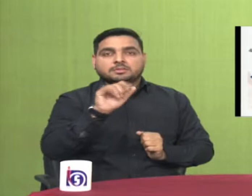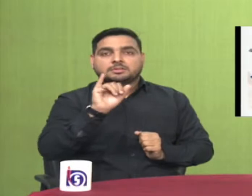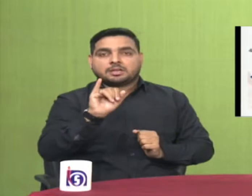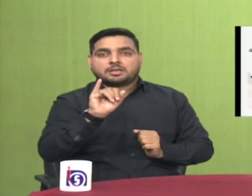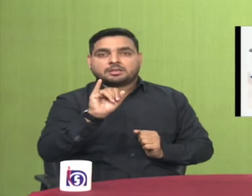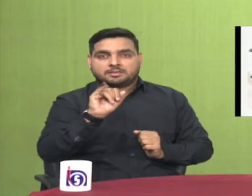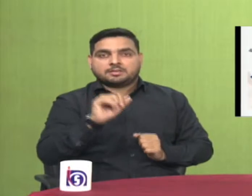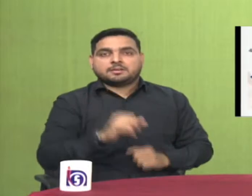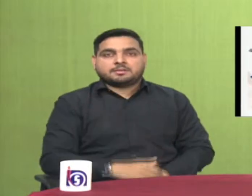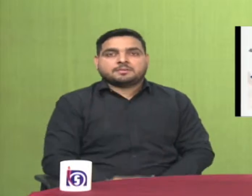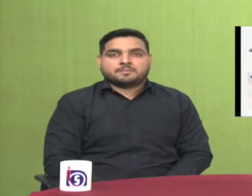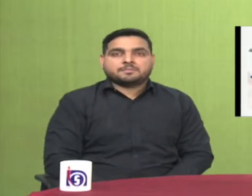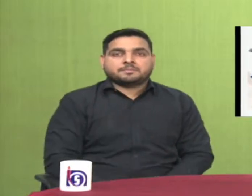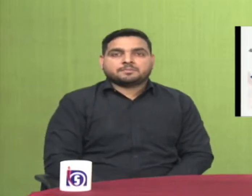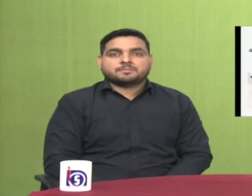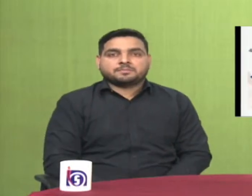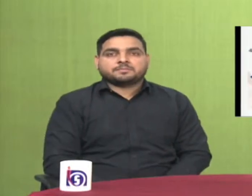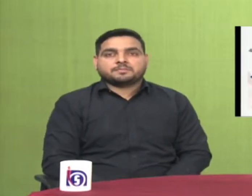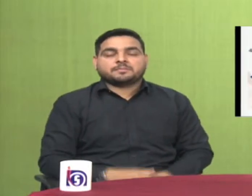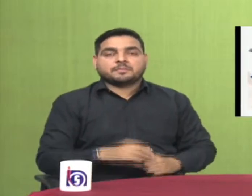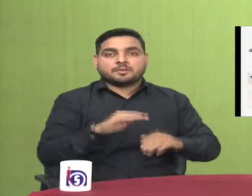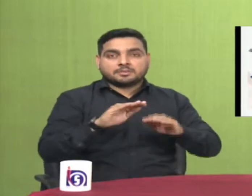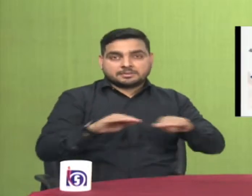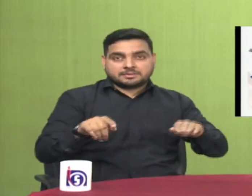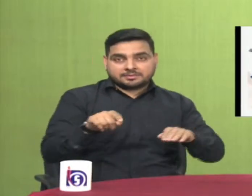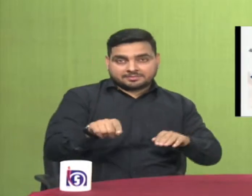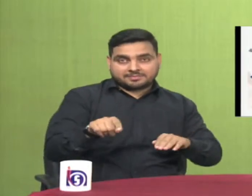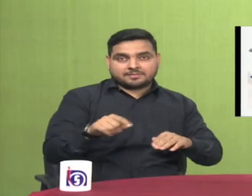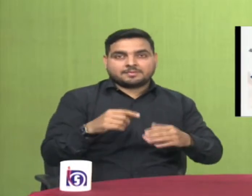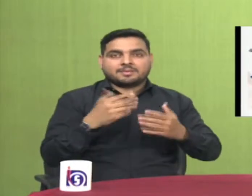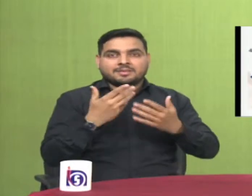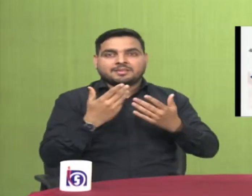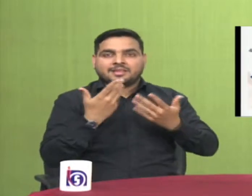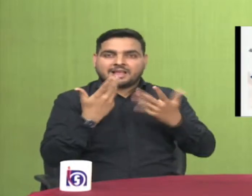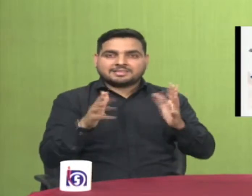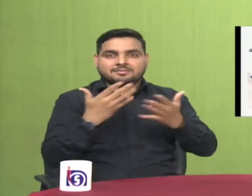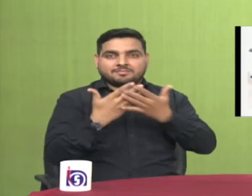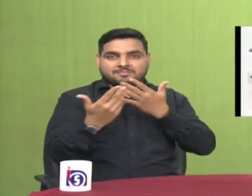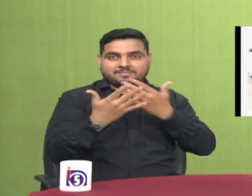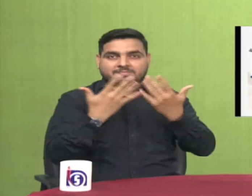Four to 6 months, where the child